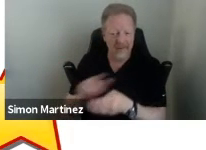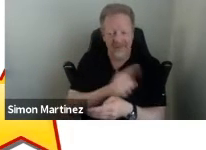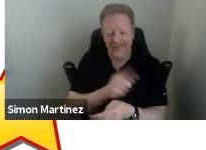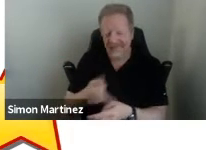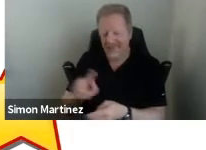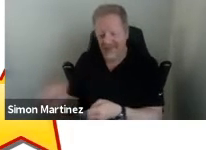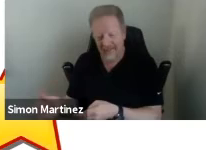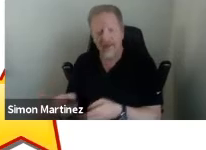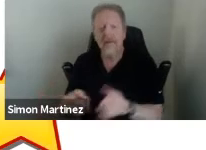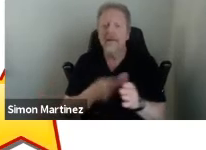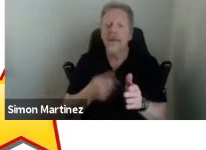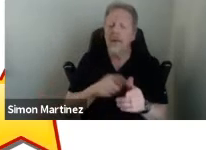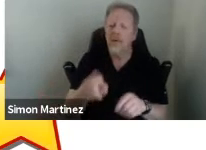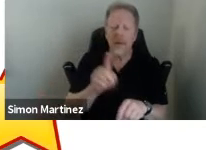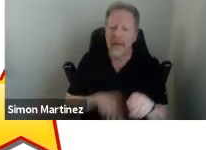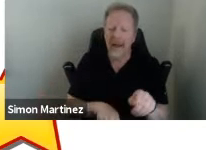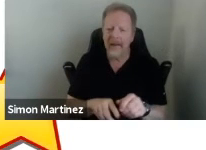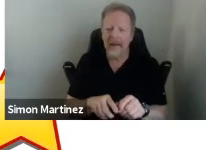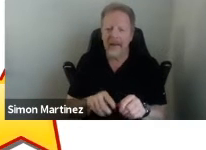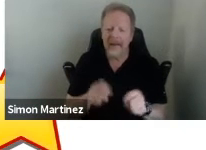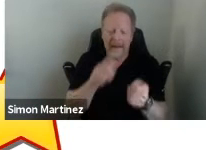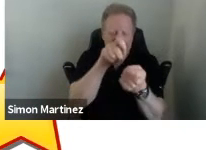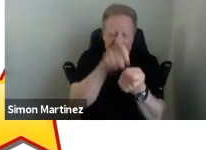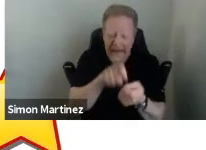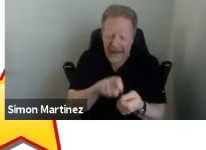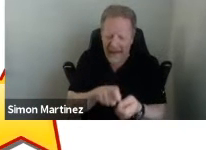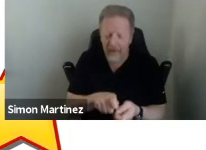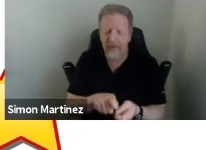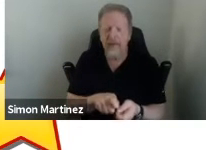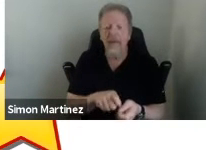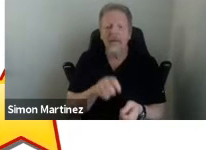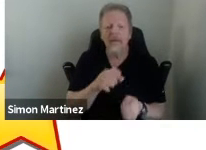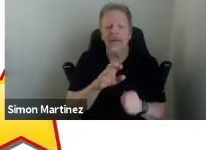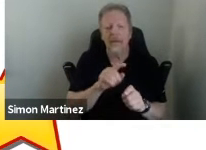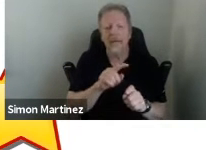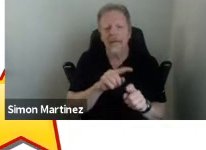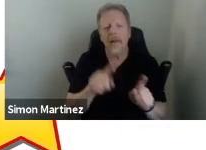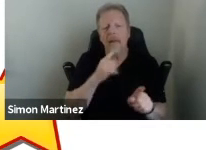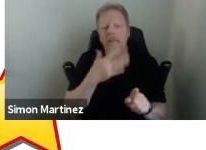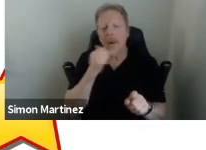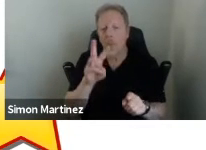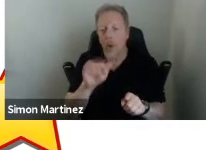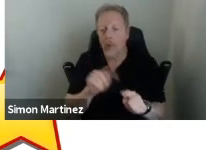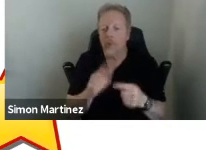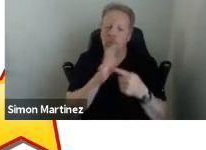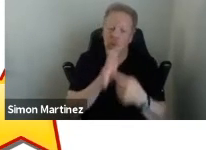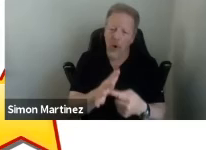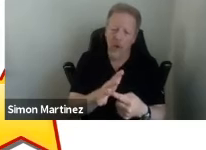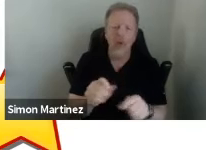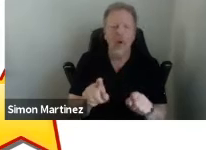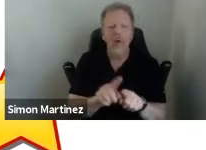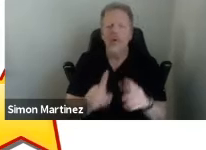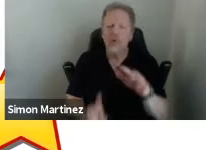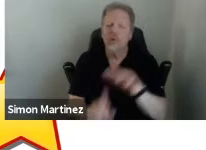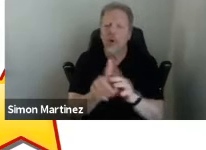can't go as detailed as this, but this is the best way to show it. And also it shows up